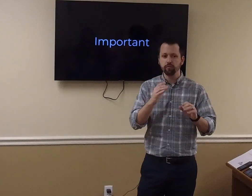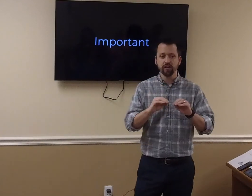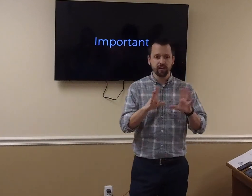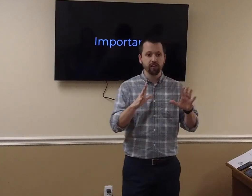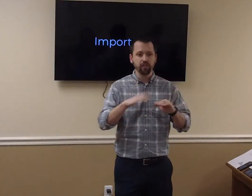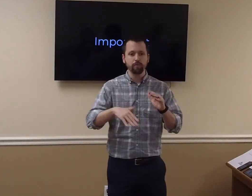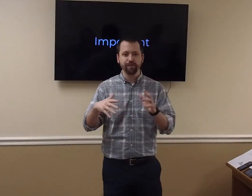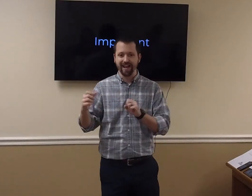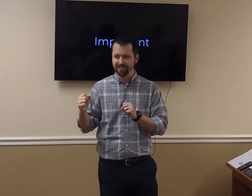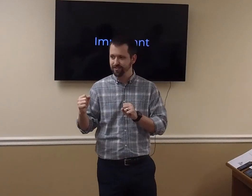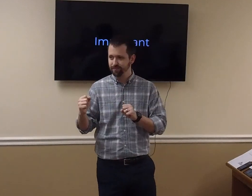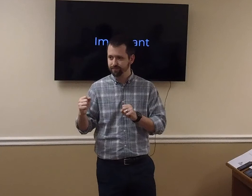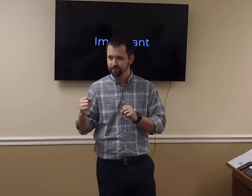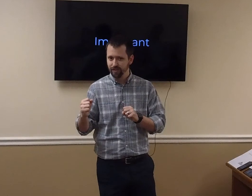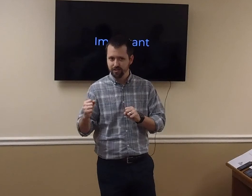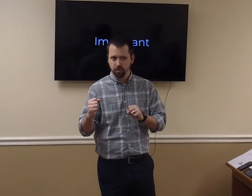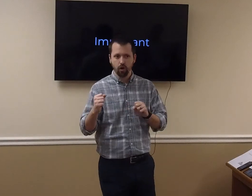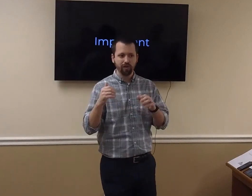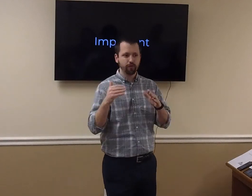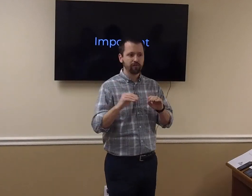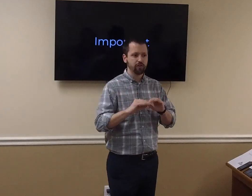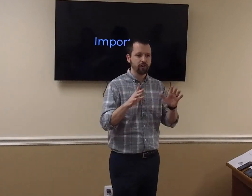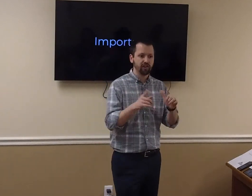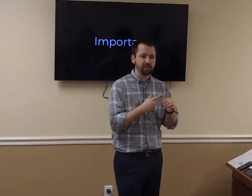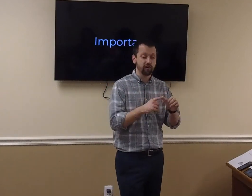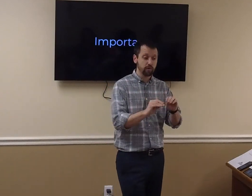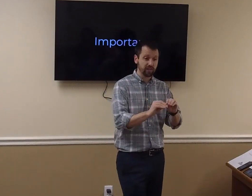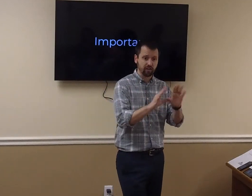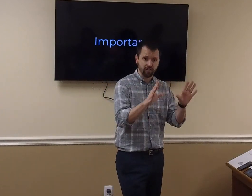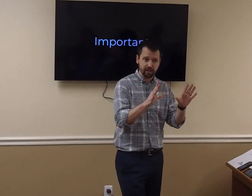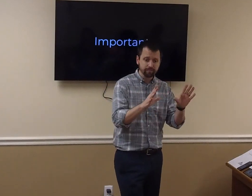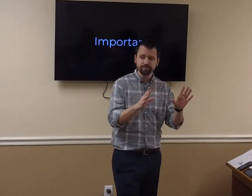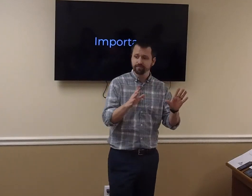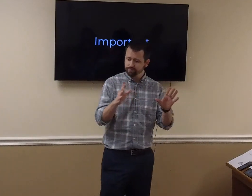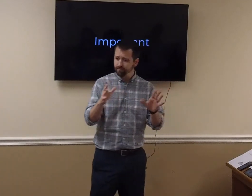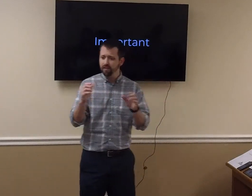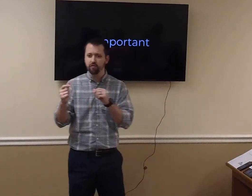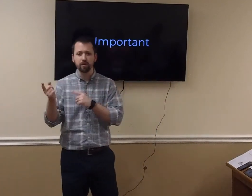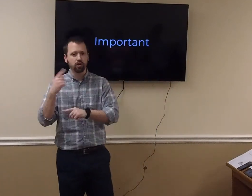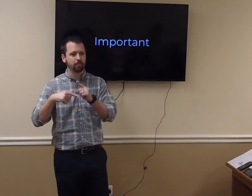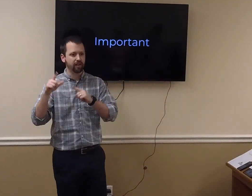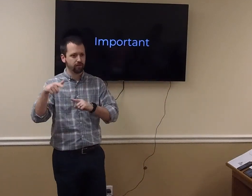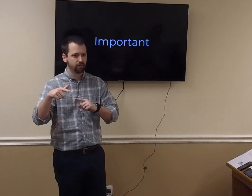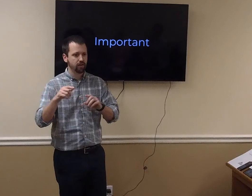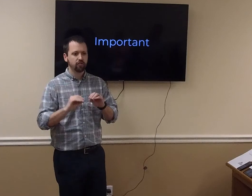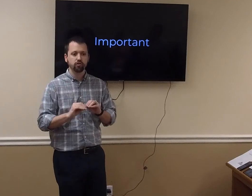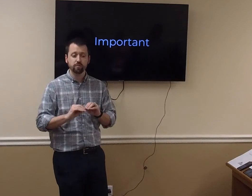be clear than you be fast. So always focus on your clarity first. When you get the clarity, the speed will come later. So just be